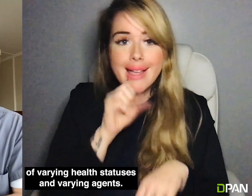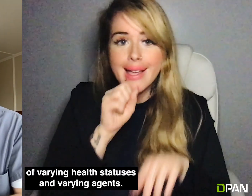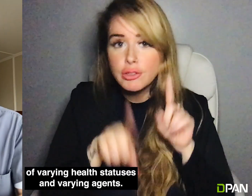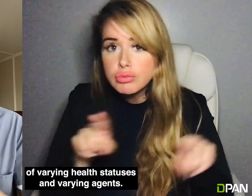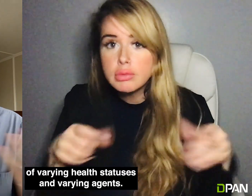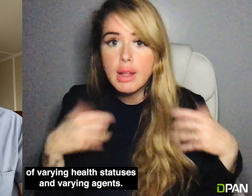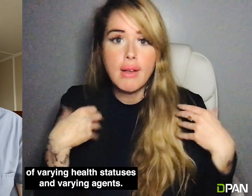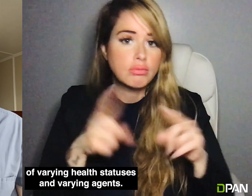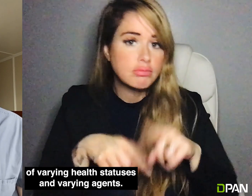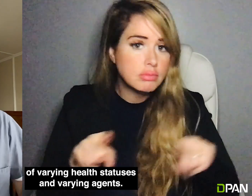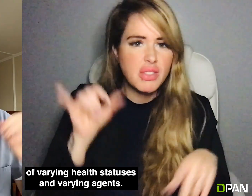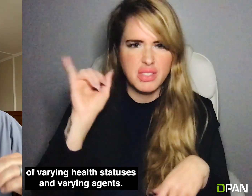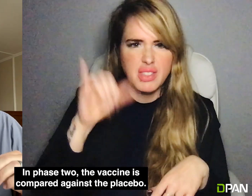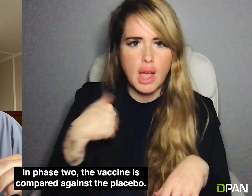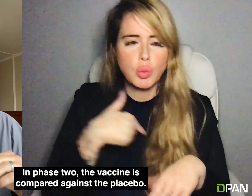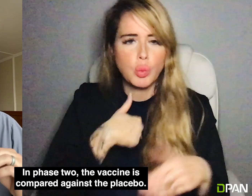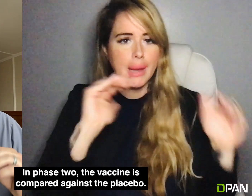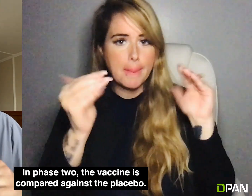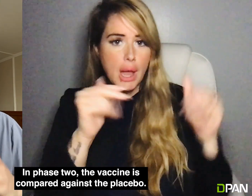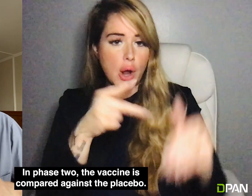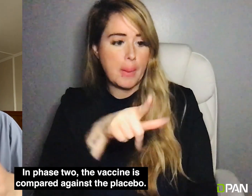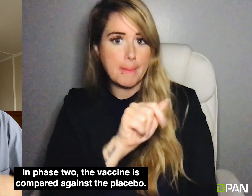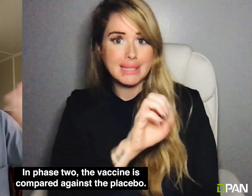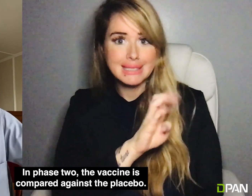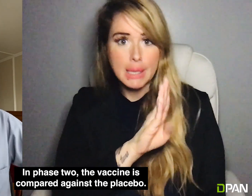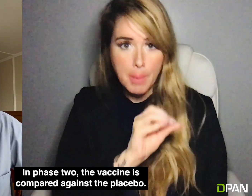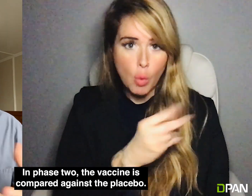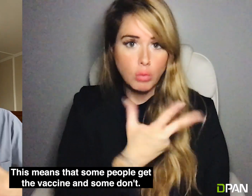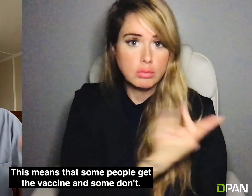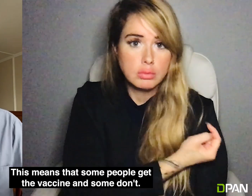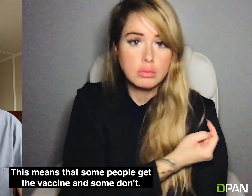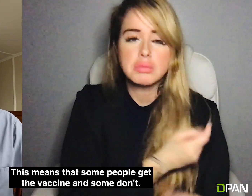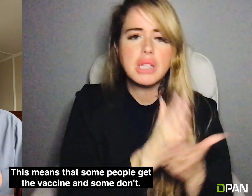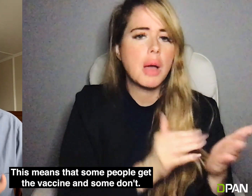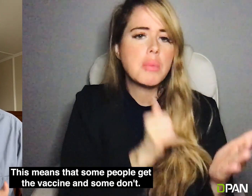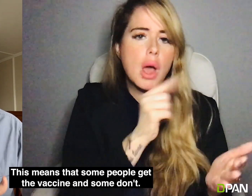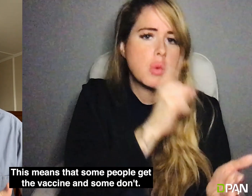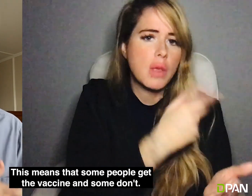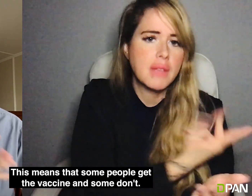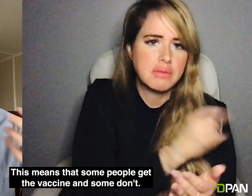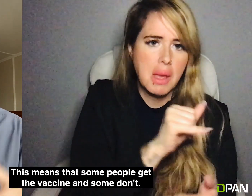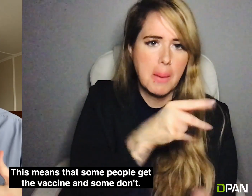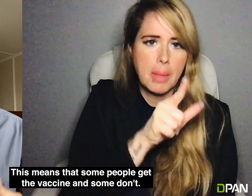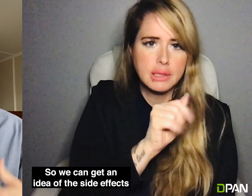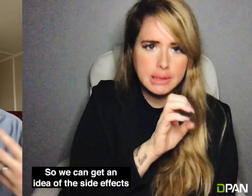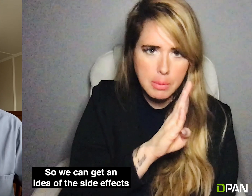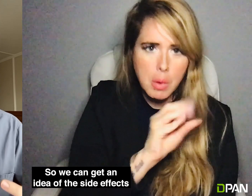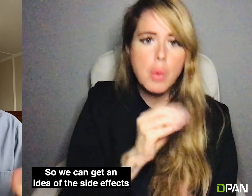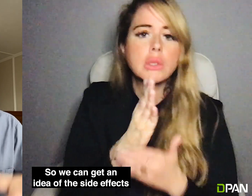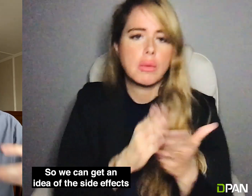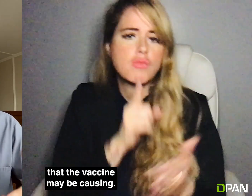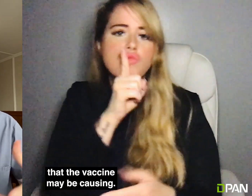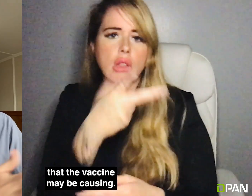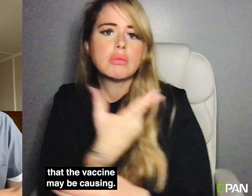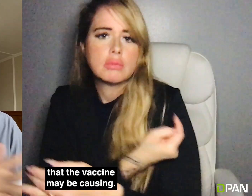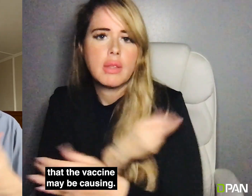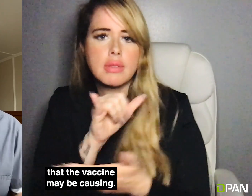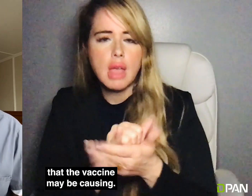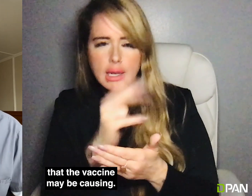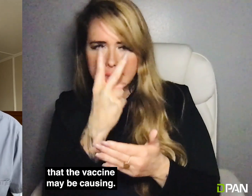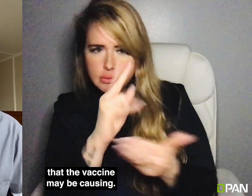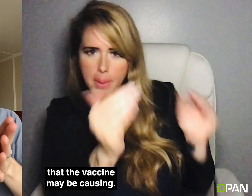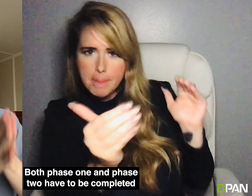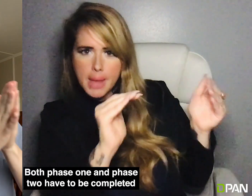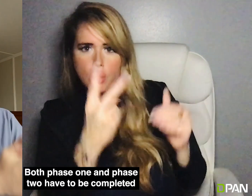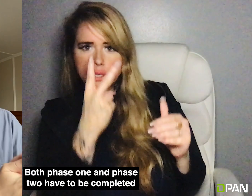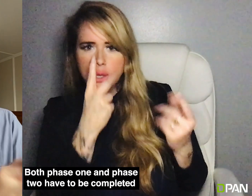varying health statuses and varying ages. In phase 2, the vaccine is compared against a placebo. This means that some people get the vaccine and some don't, so we can get an idea of the side effects that the vaccine